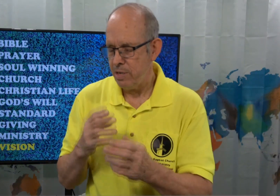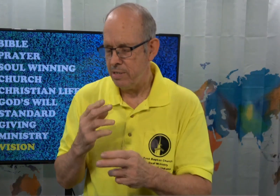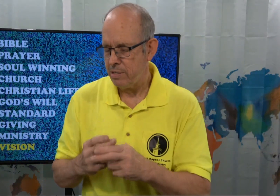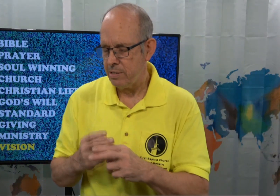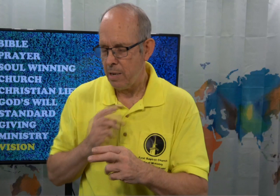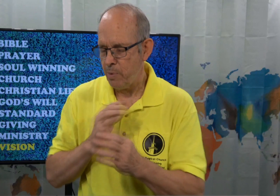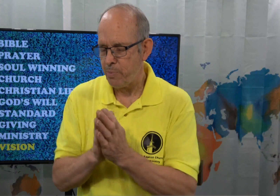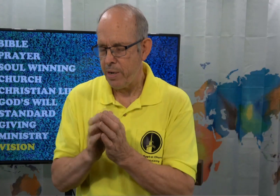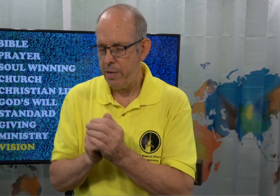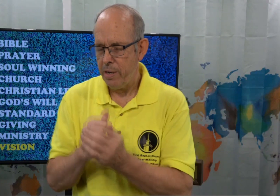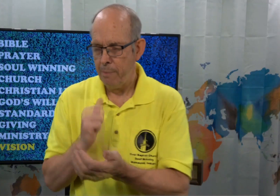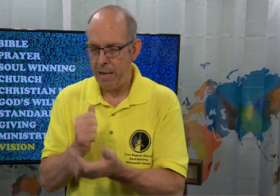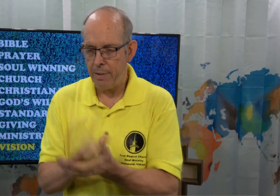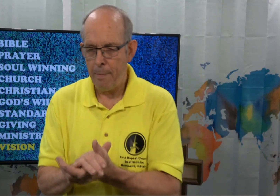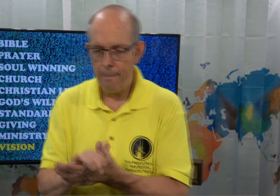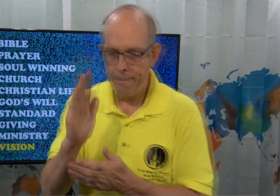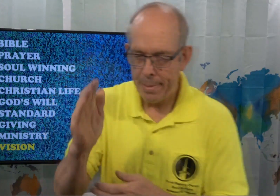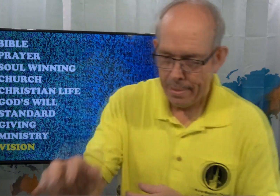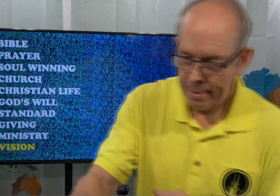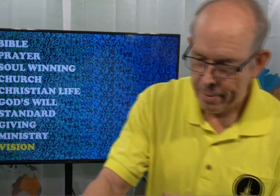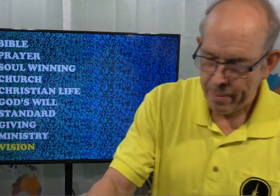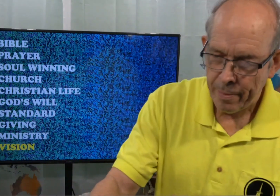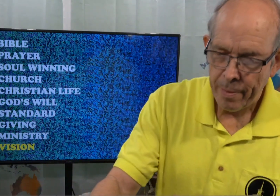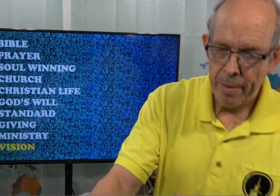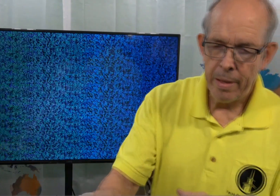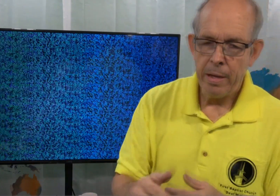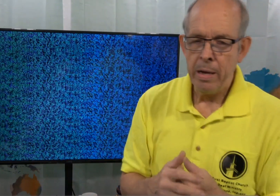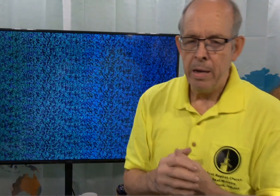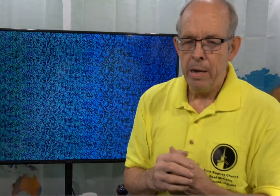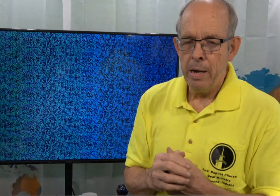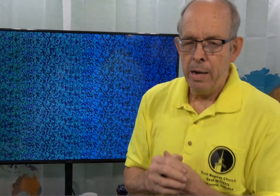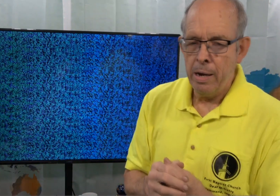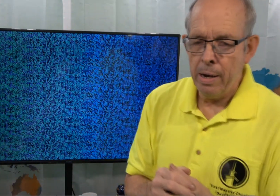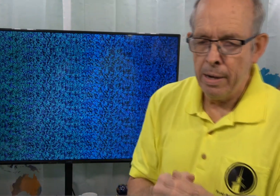Jesus' name we pray. Amen.